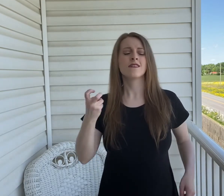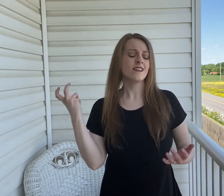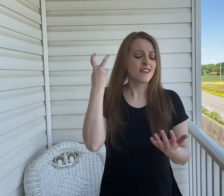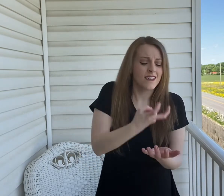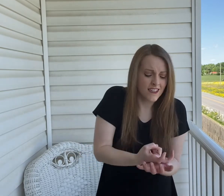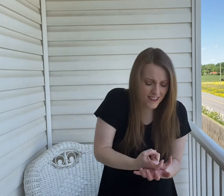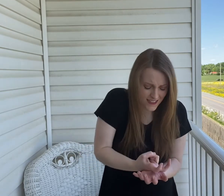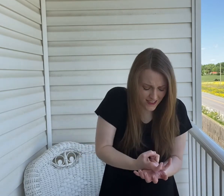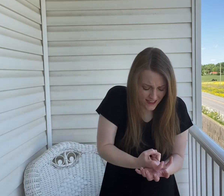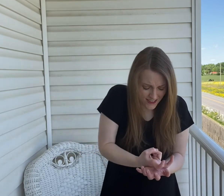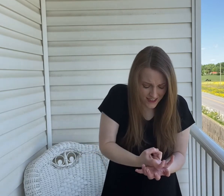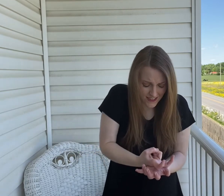the ground,